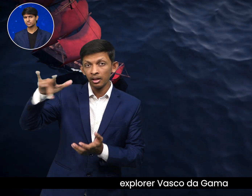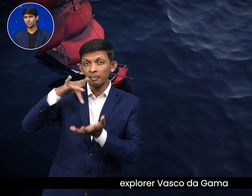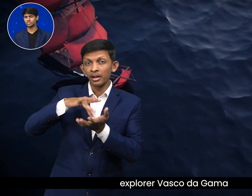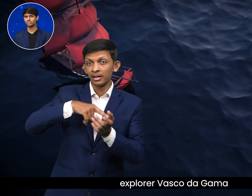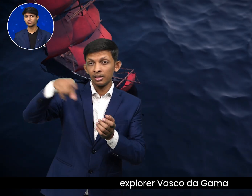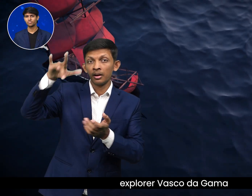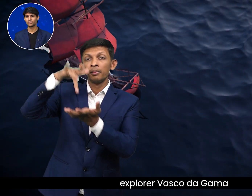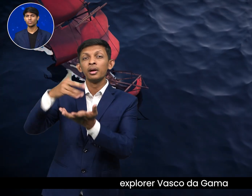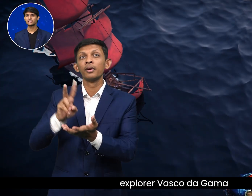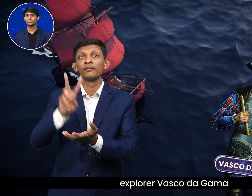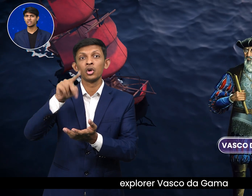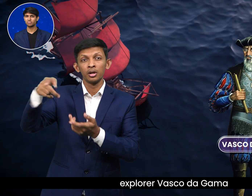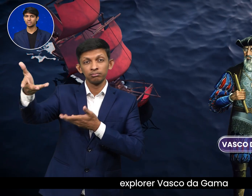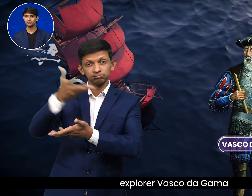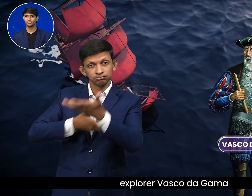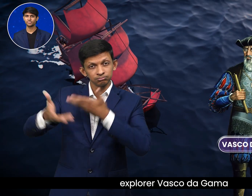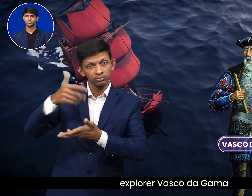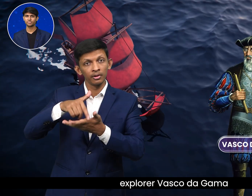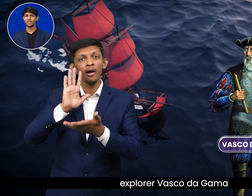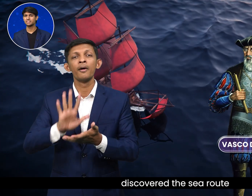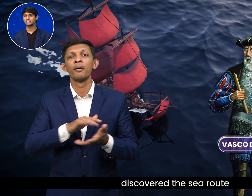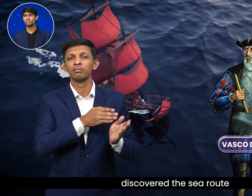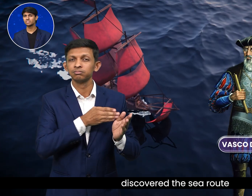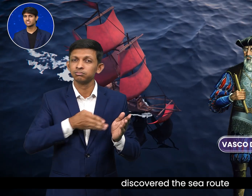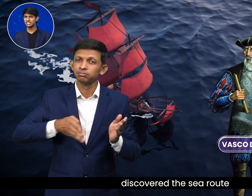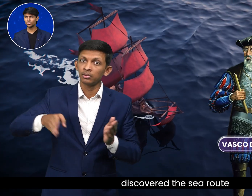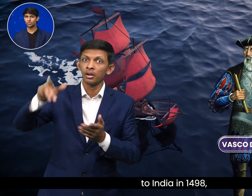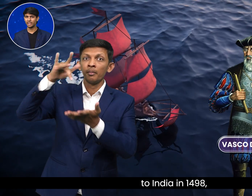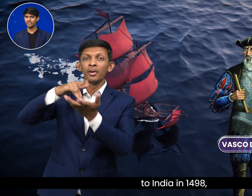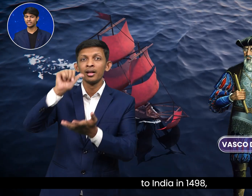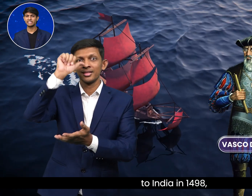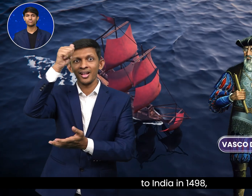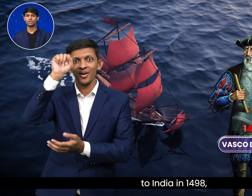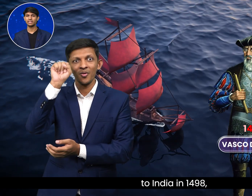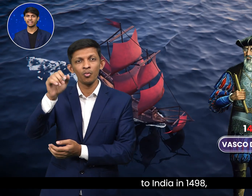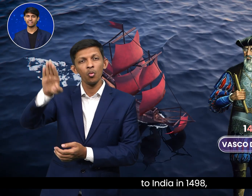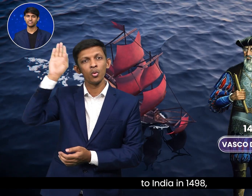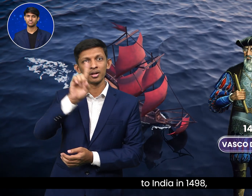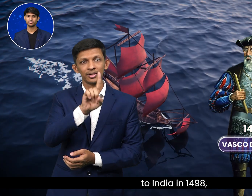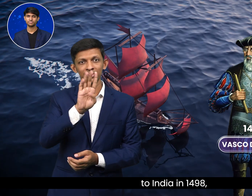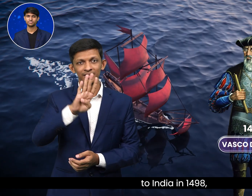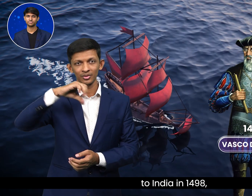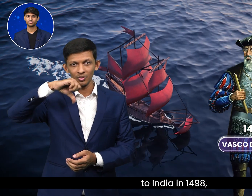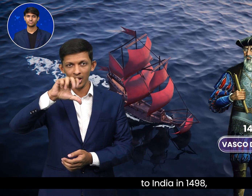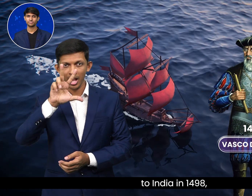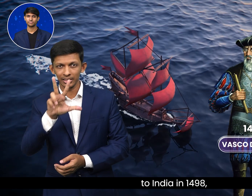Portuguese explorer Vasco da Gama discovered the sea route to India in 1498.